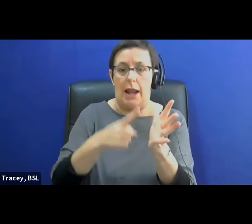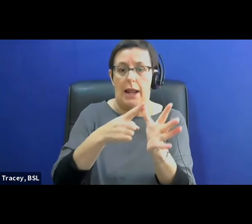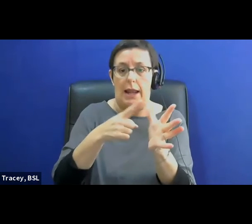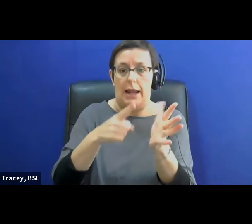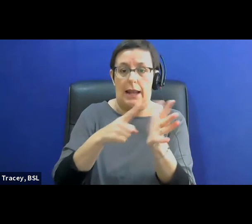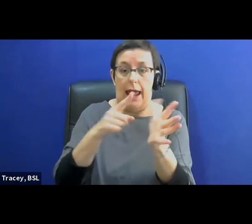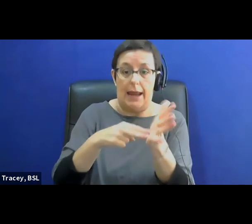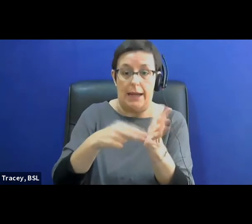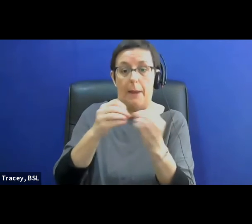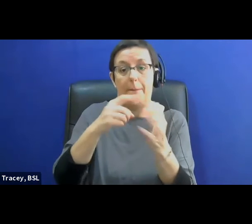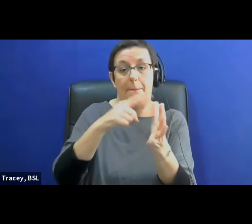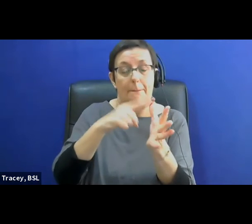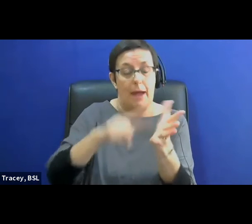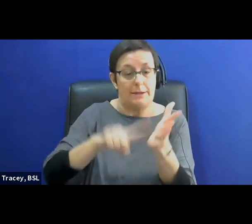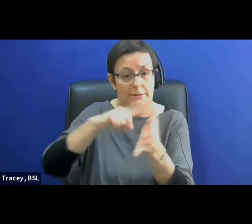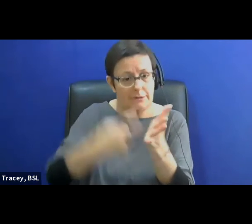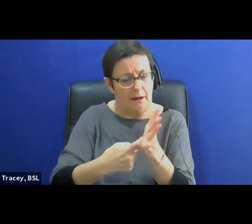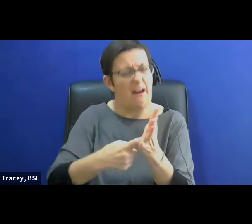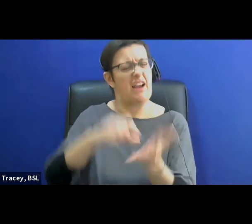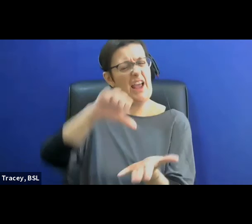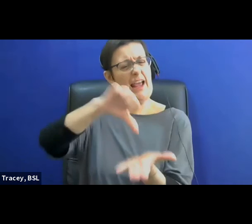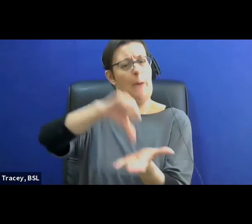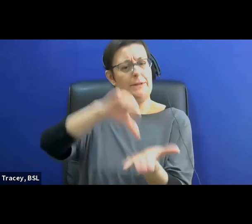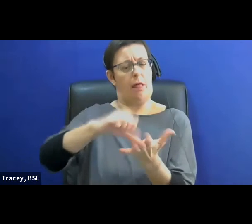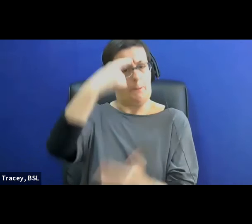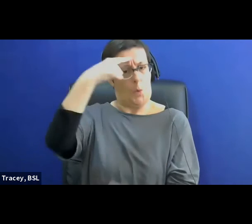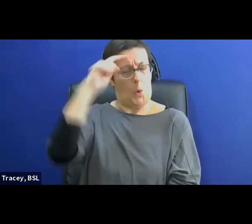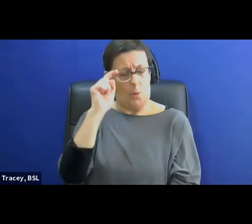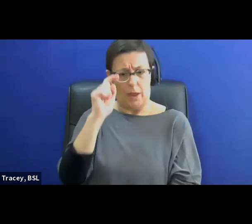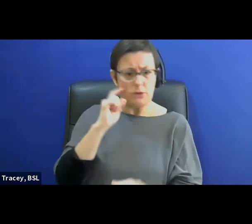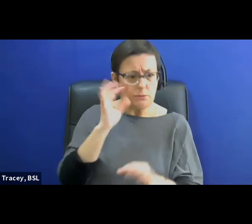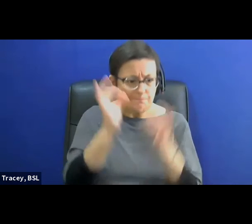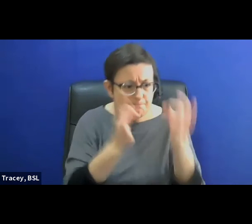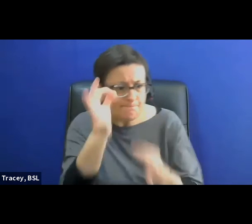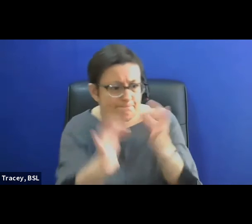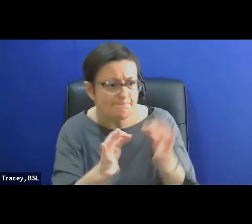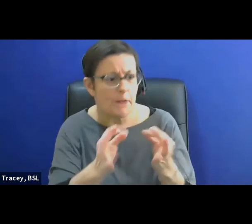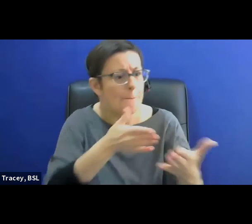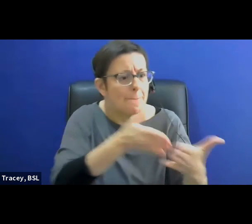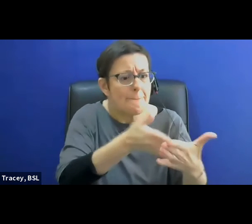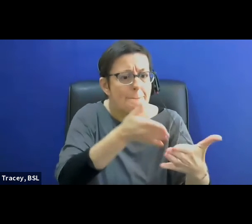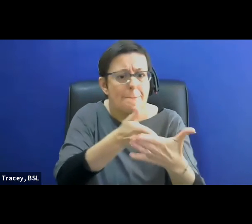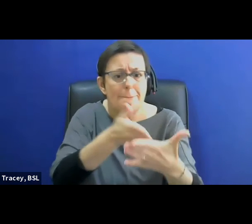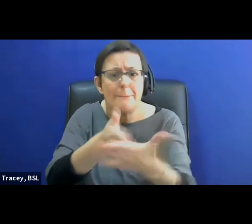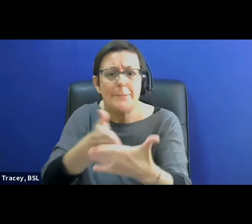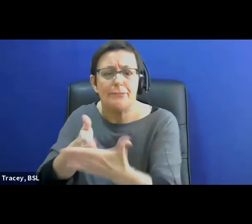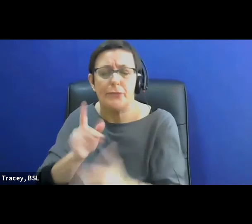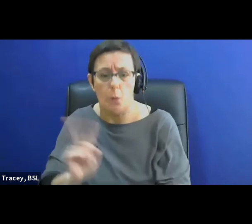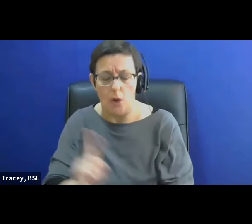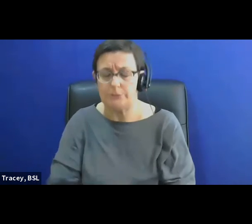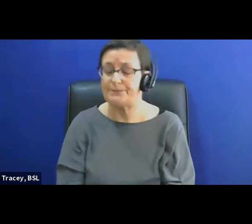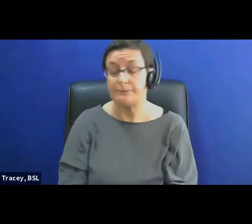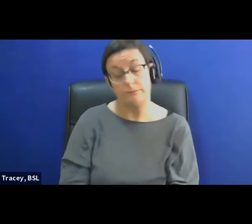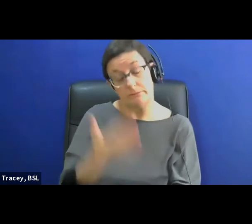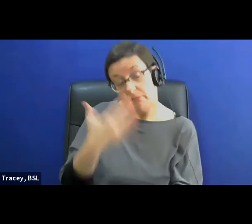people face and what opportunities there are for inclusive design. To do this, we've conducted research with 3 major stakeholder